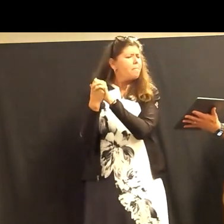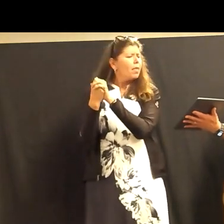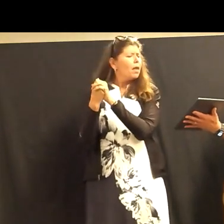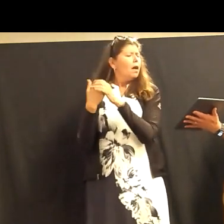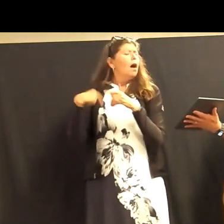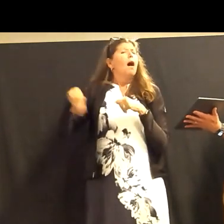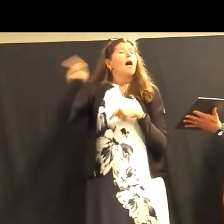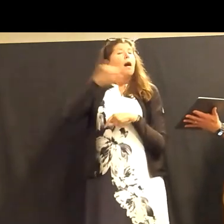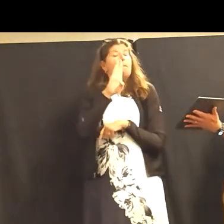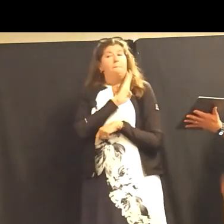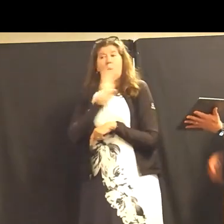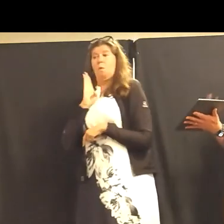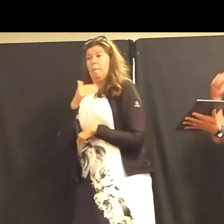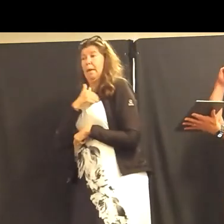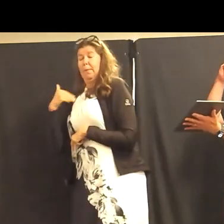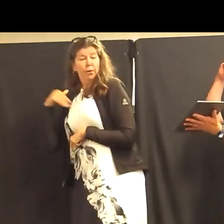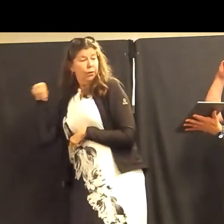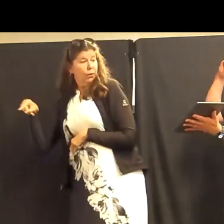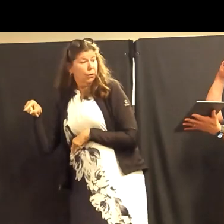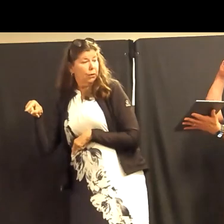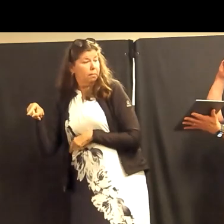perspective.